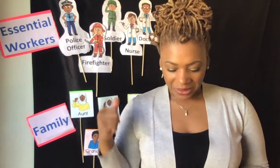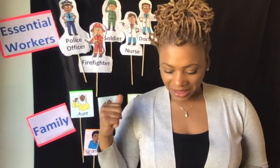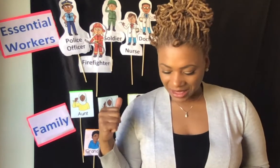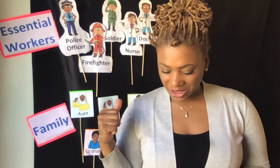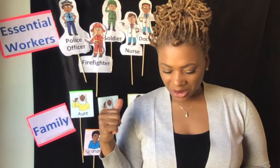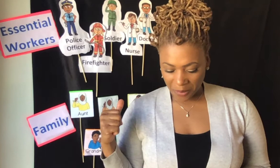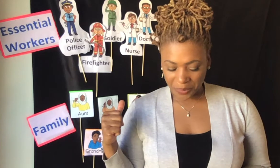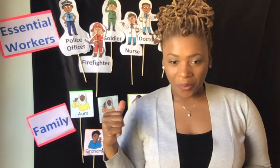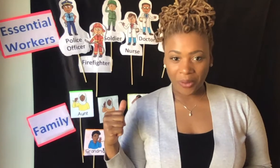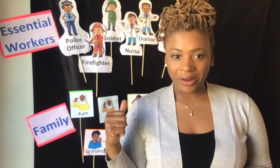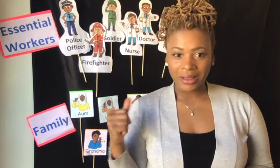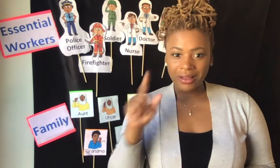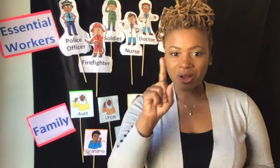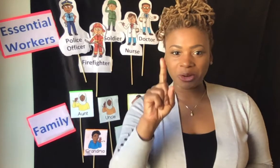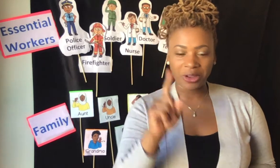think it's on our board. Hold on.